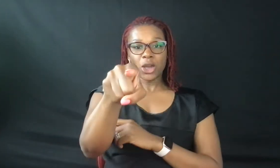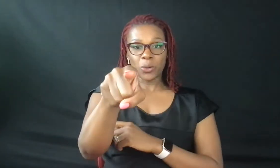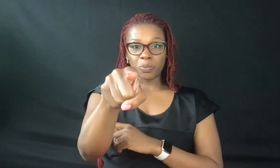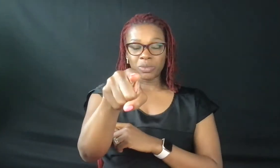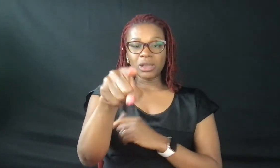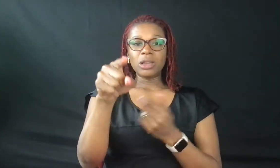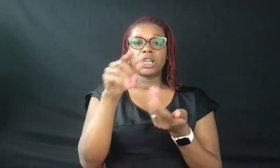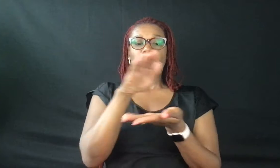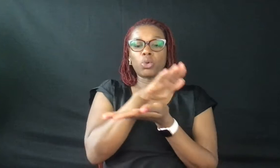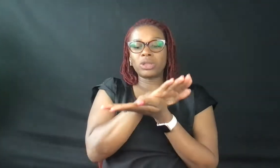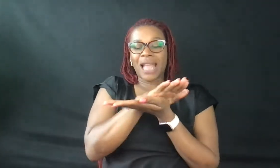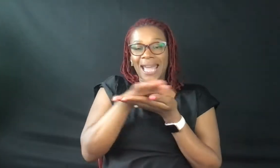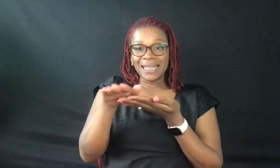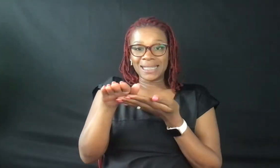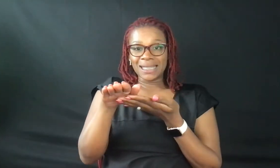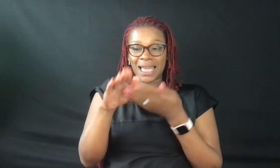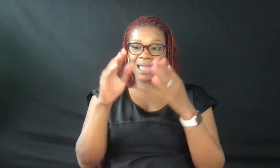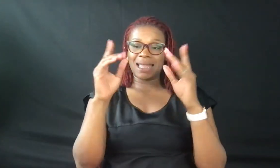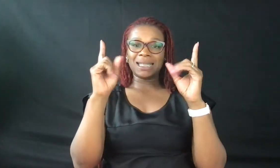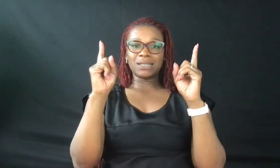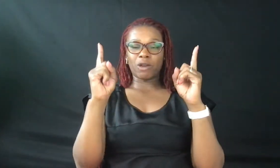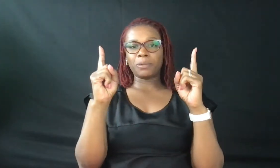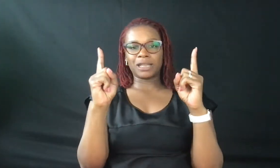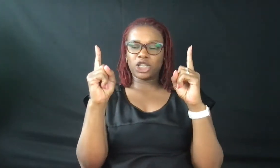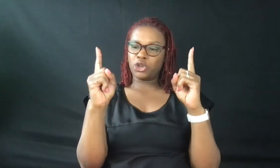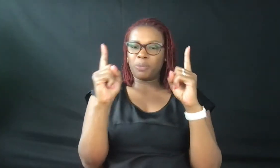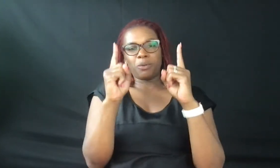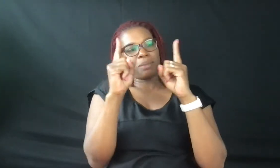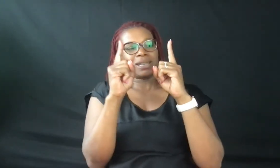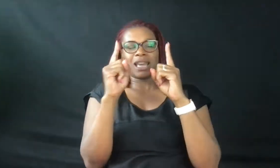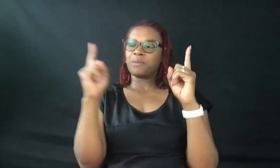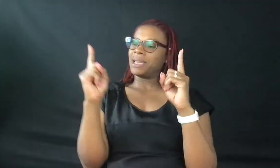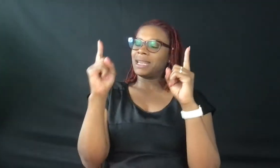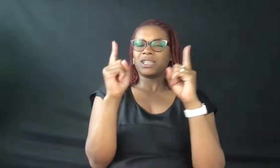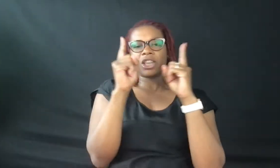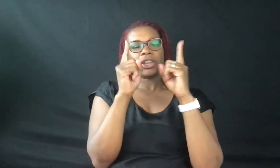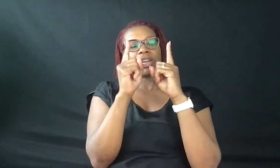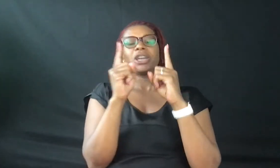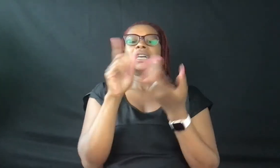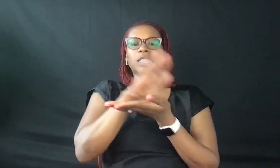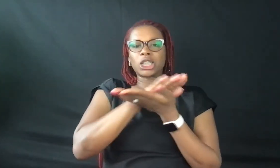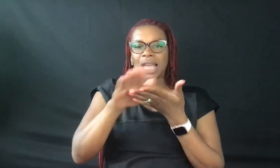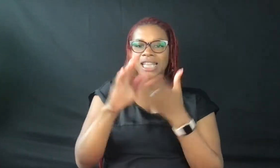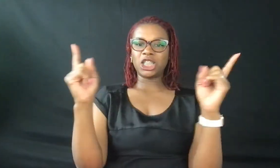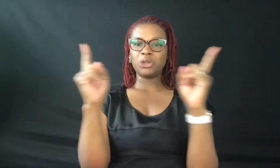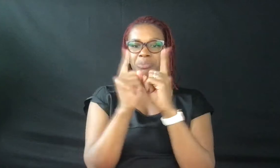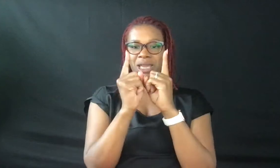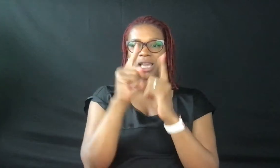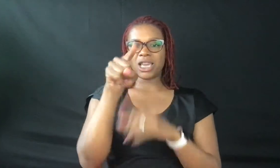you. So nice, and this represents 2 people coming together, meeting each other. So nice to meet